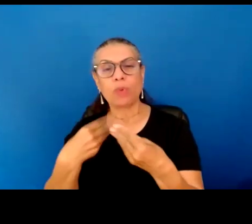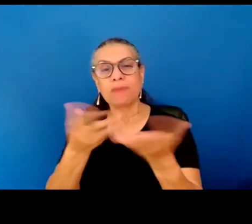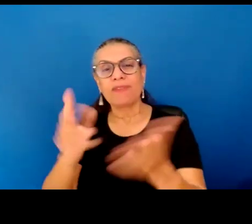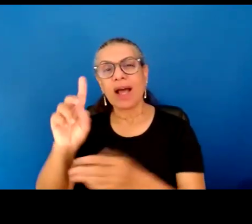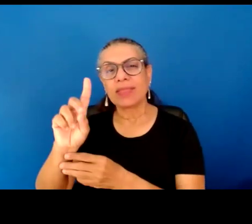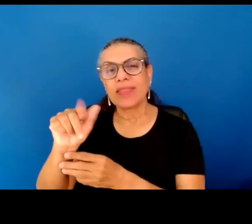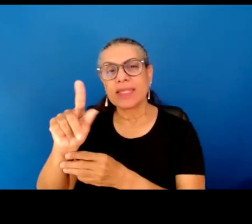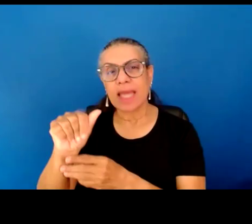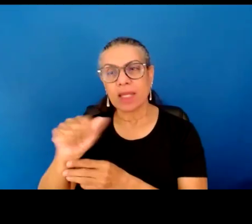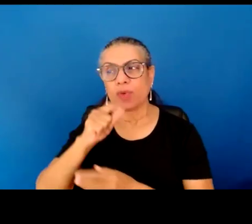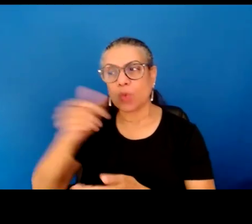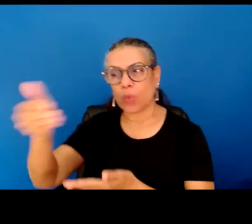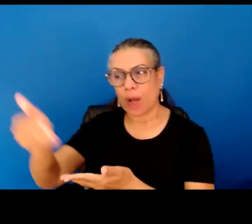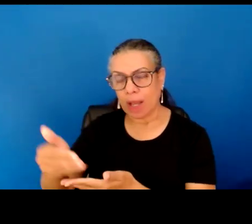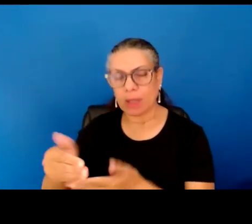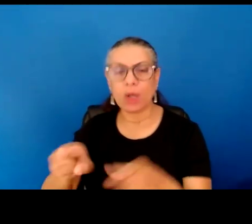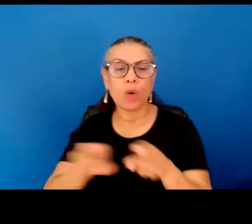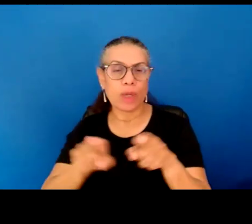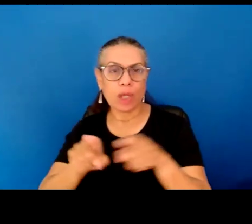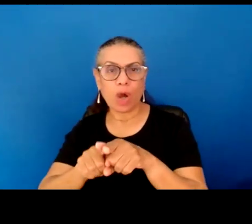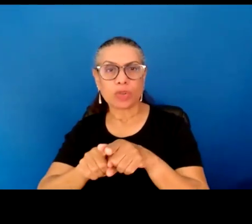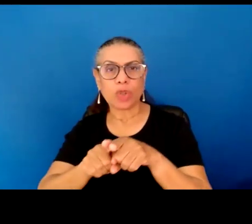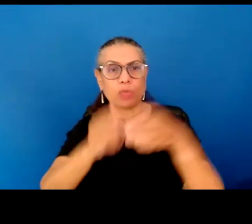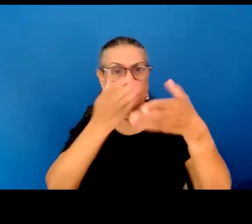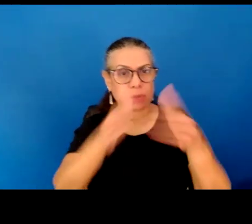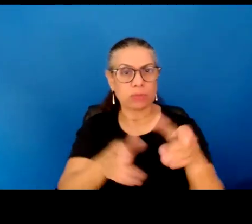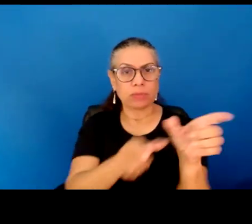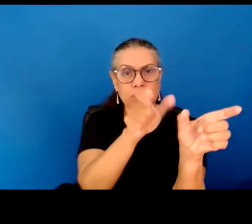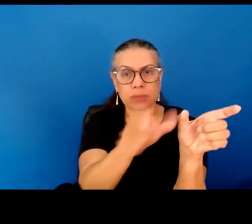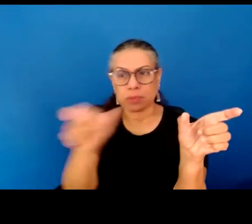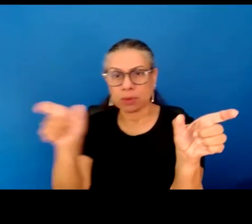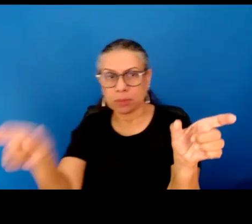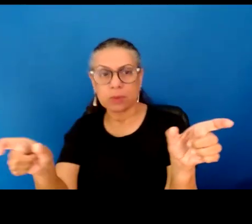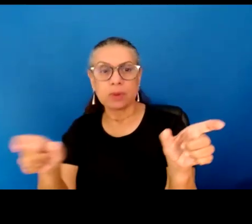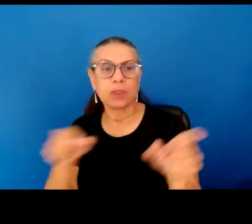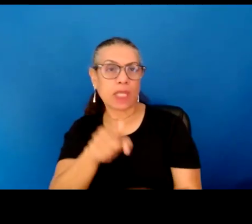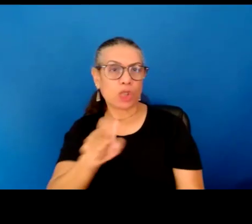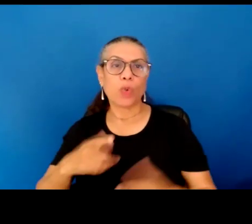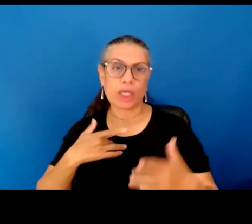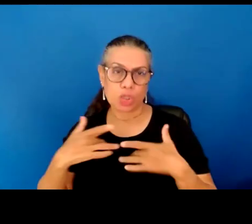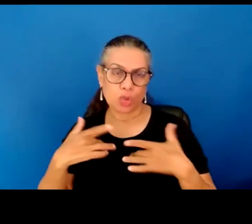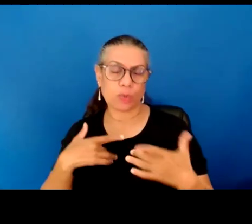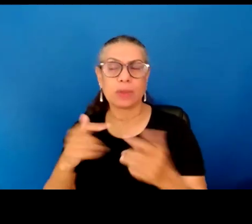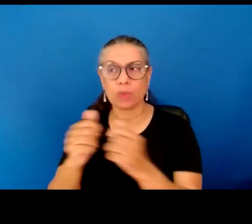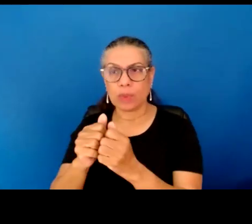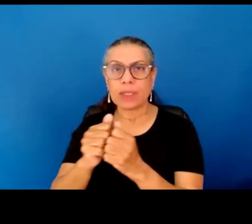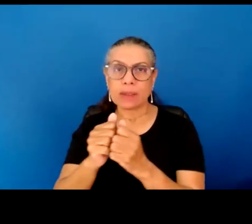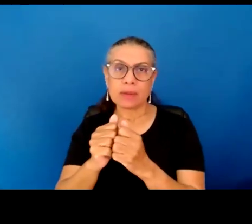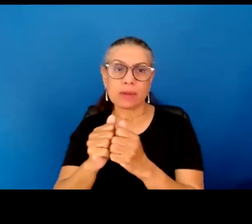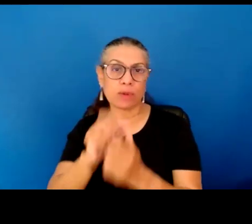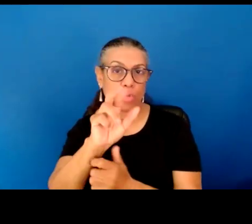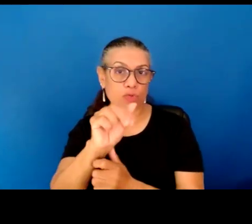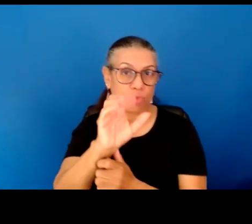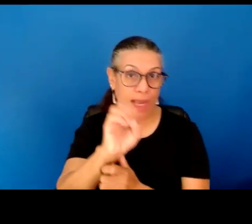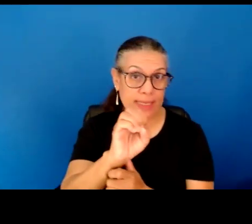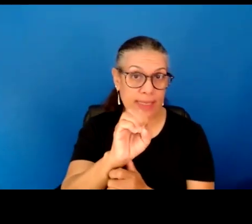hiring, we always will disaggregate it and make sure that we're giving you the categories we know that you have concerns about, as do we, to be able to